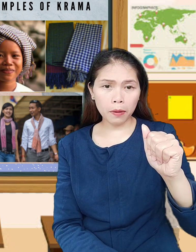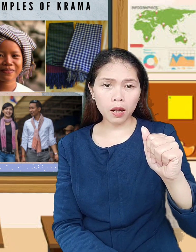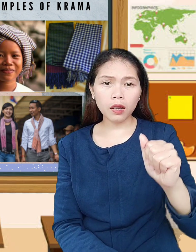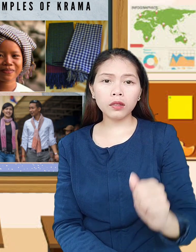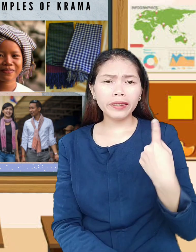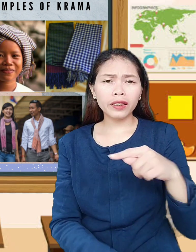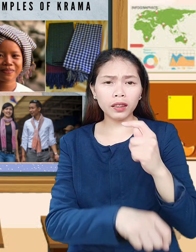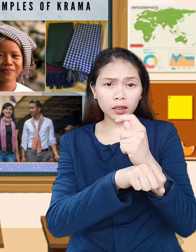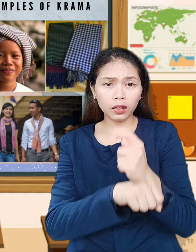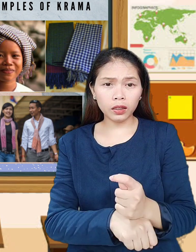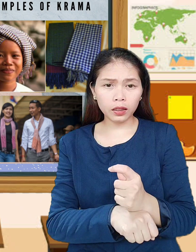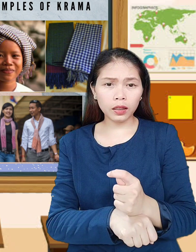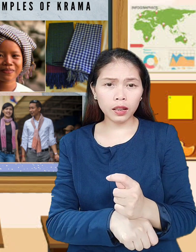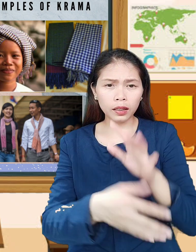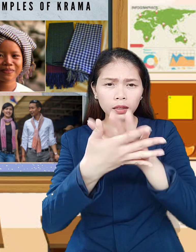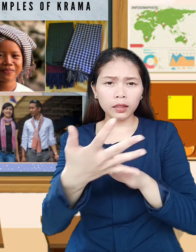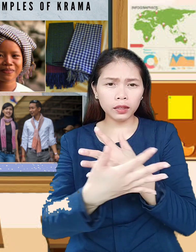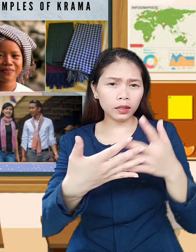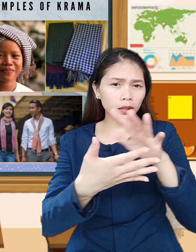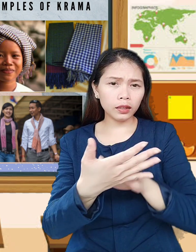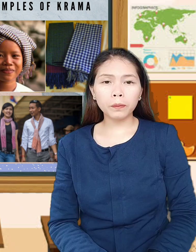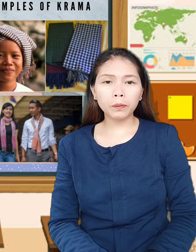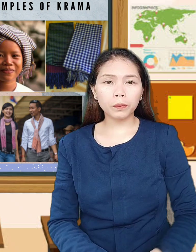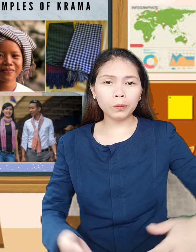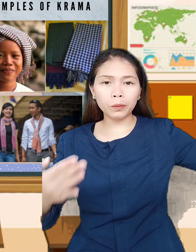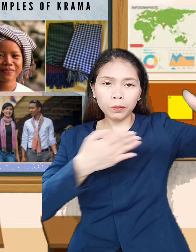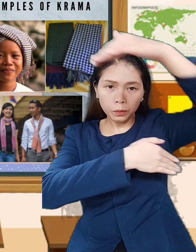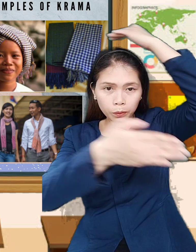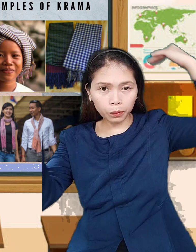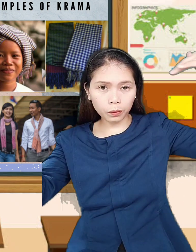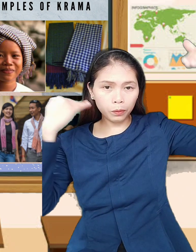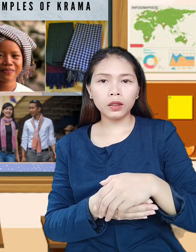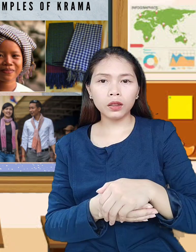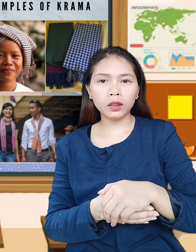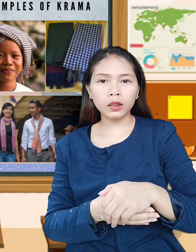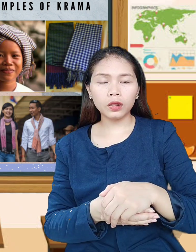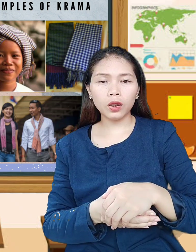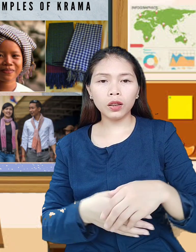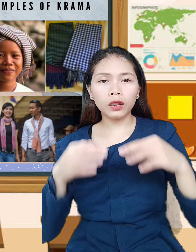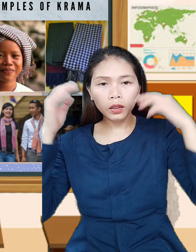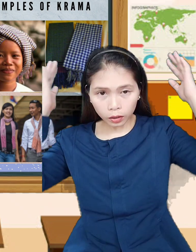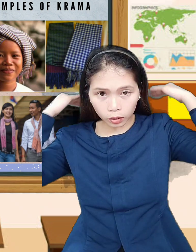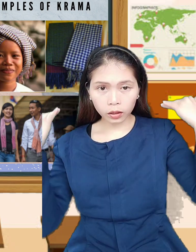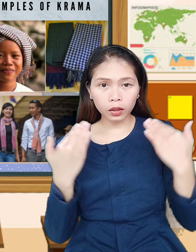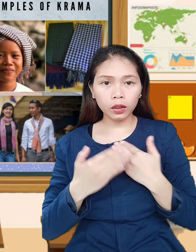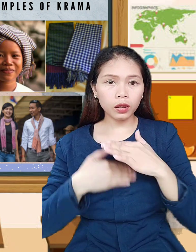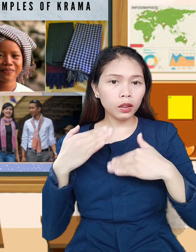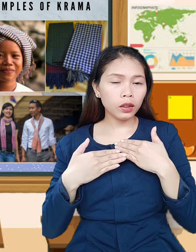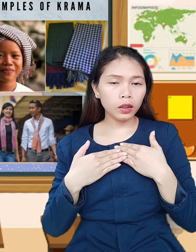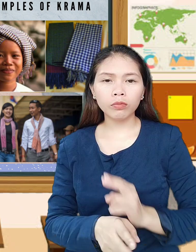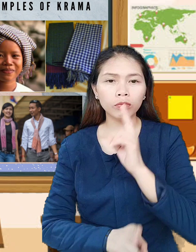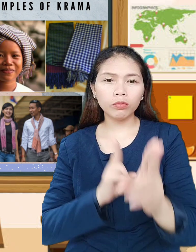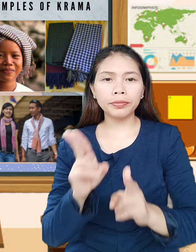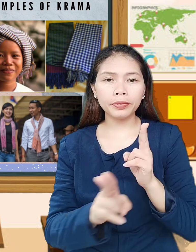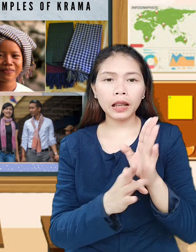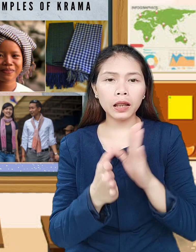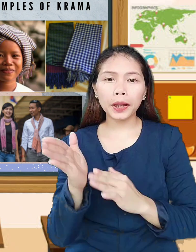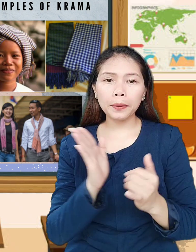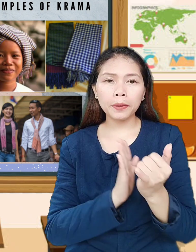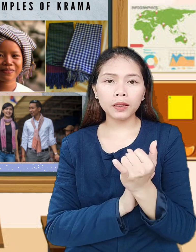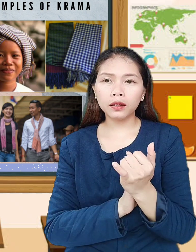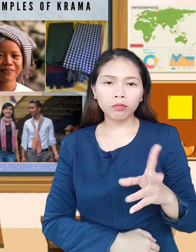Kurama, the traditionally checked scarves worn almost universally